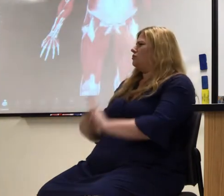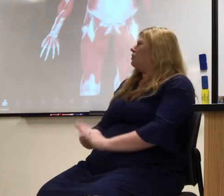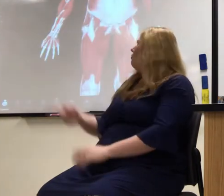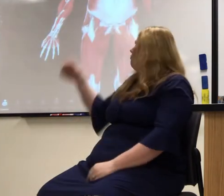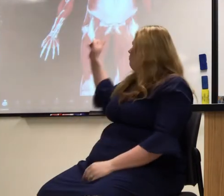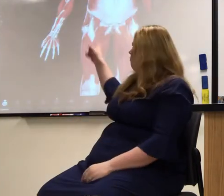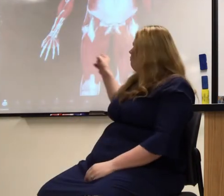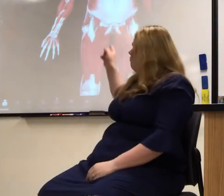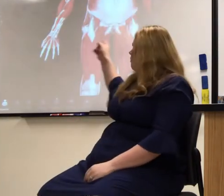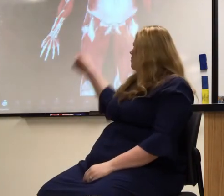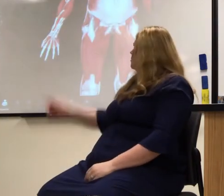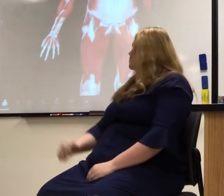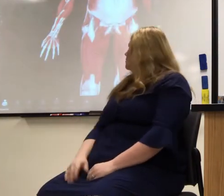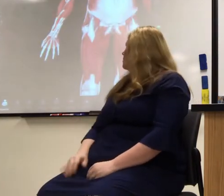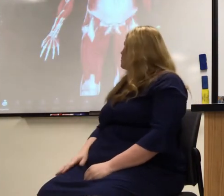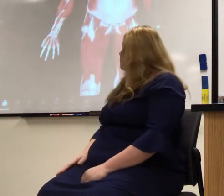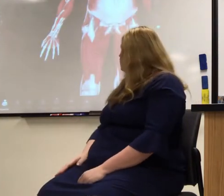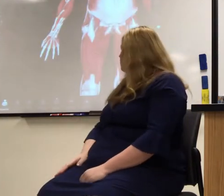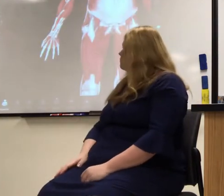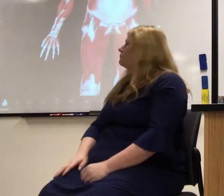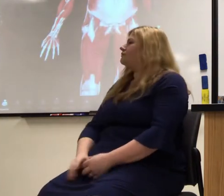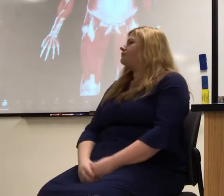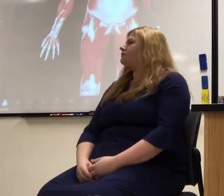Joints here.